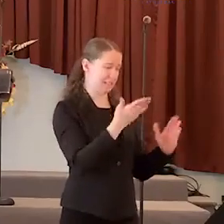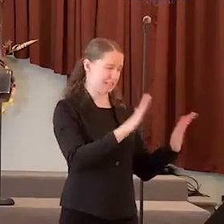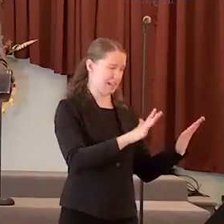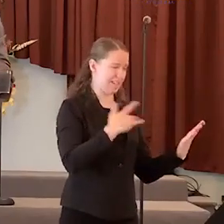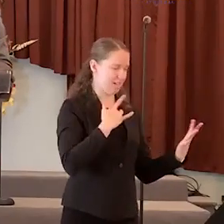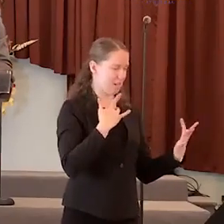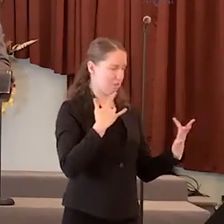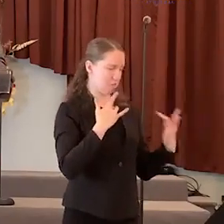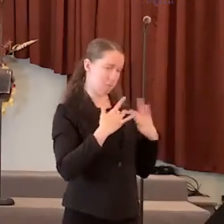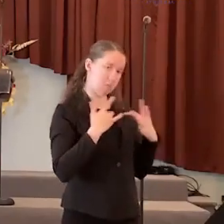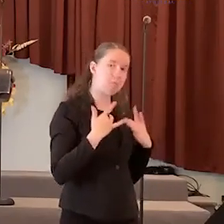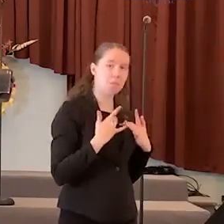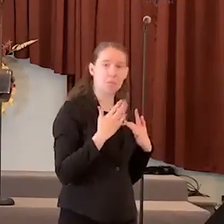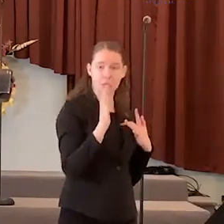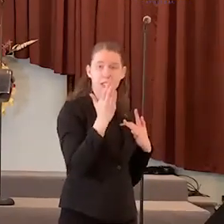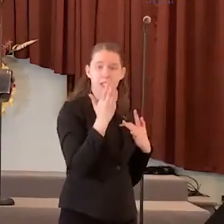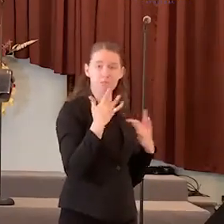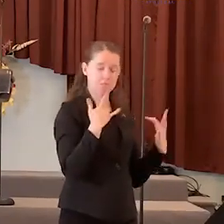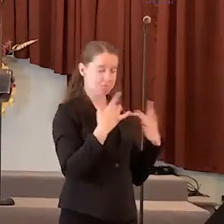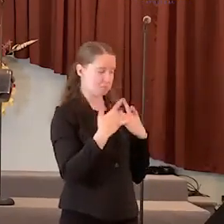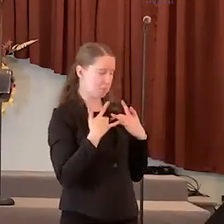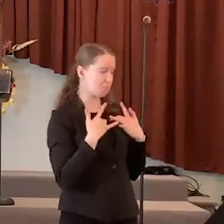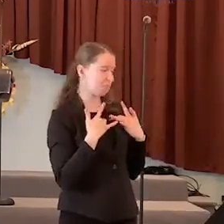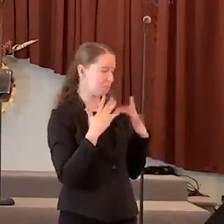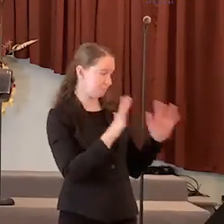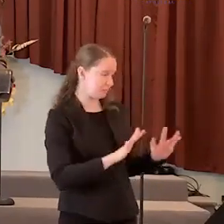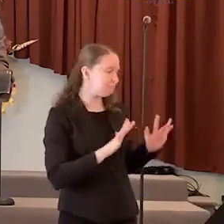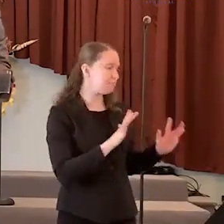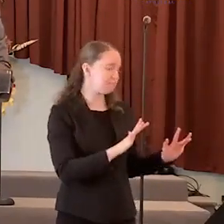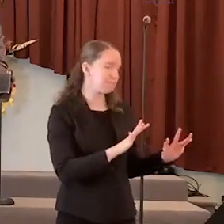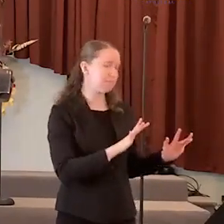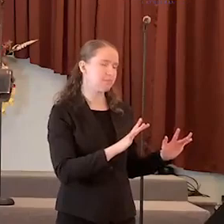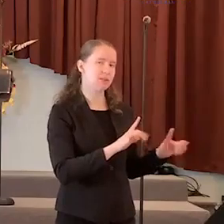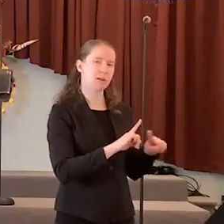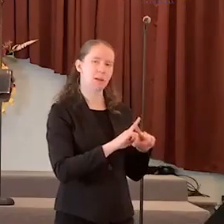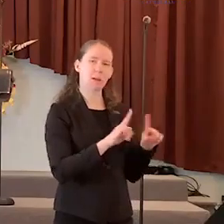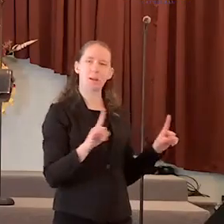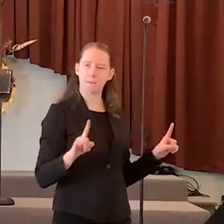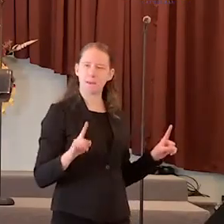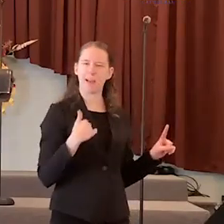concerned. He appeared to be concerned. How would I